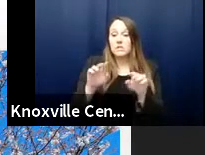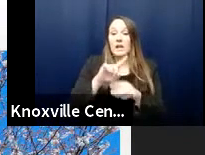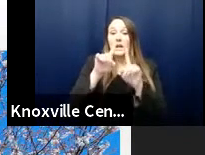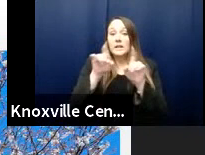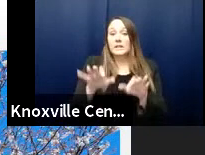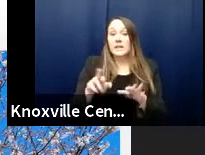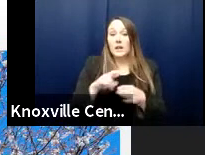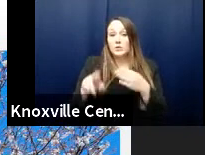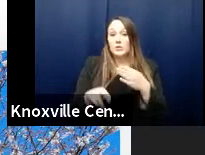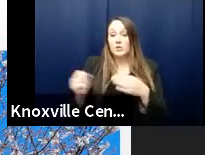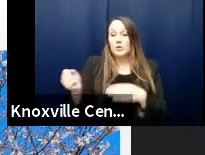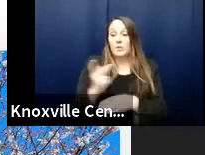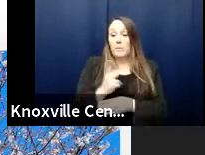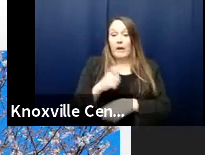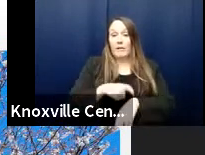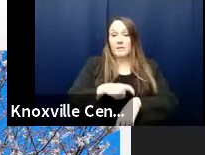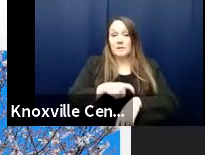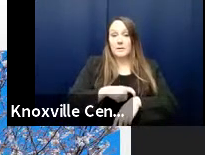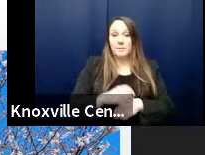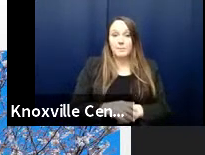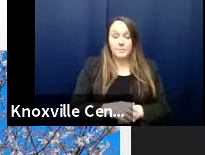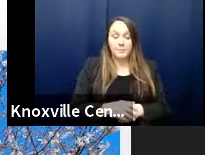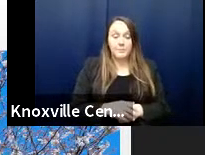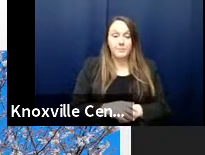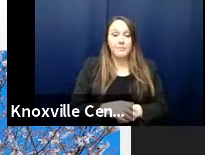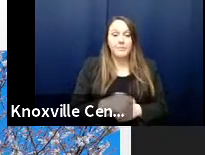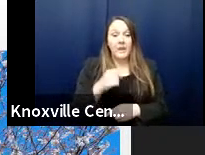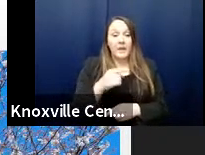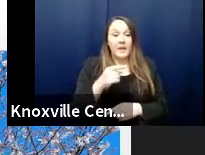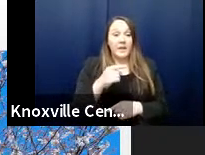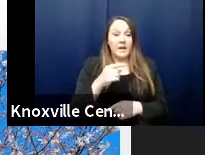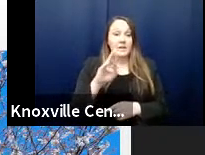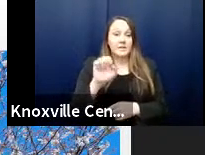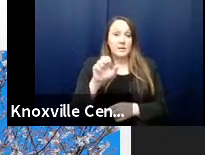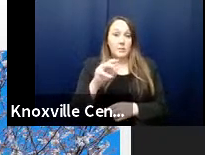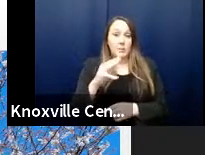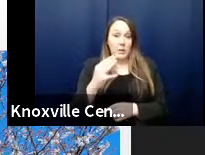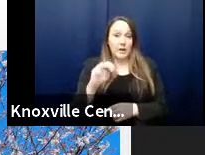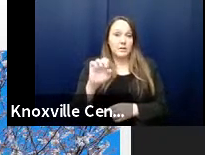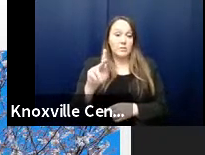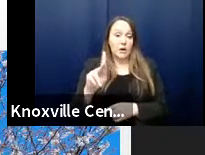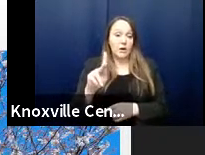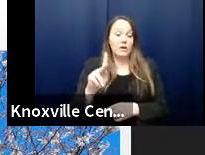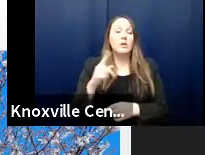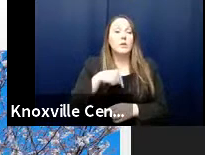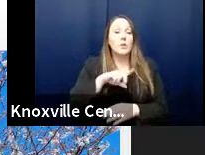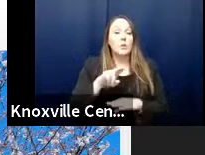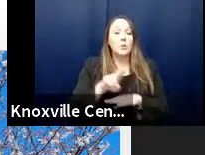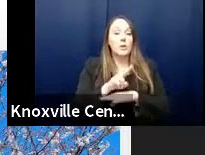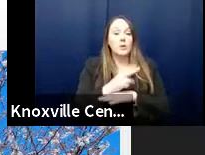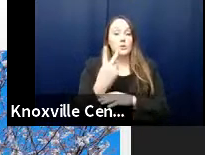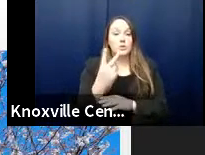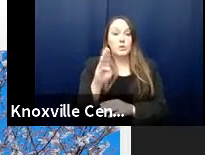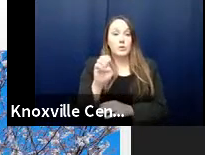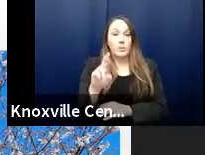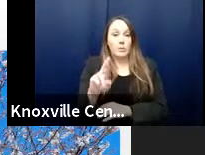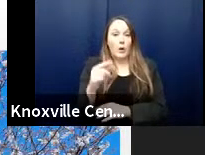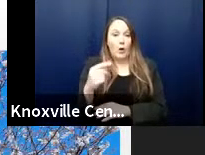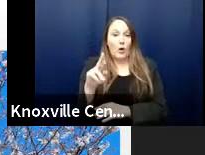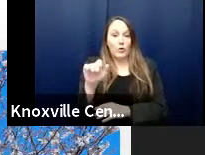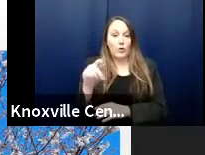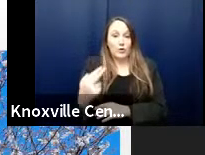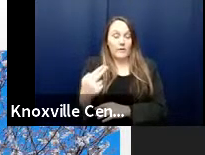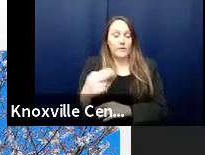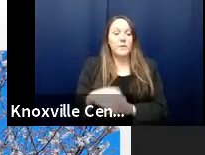result reporting turnaround time. For this benchmark, we are utilizing 2 bar graphs. One